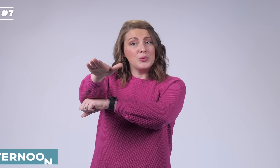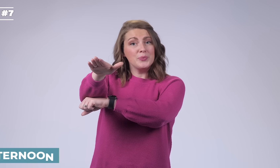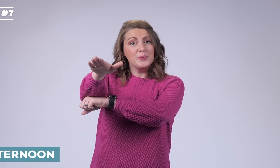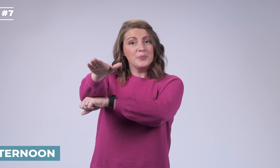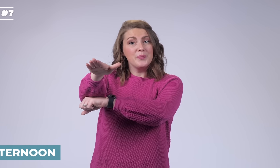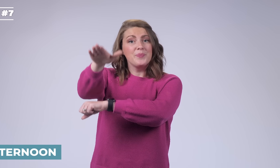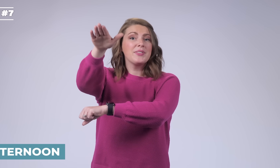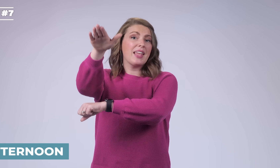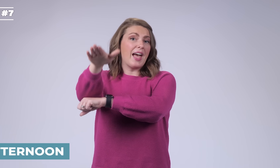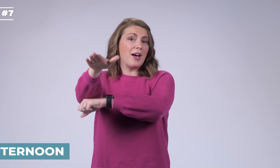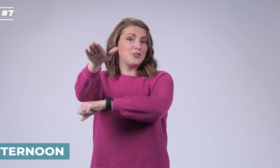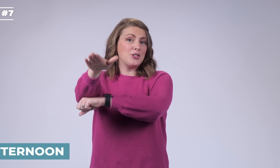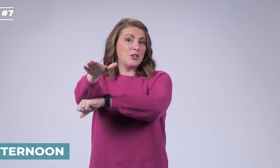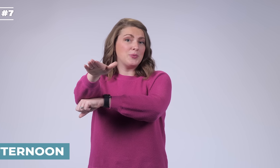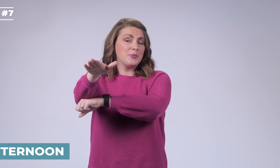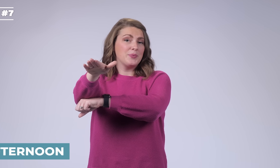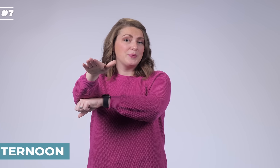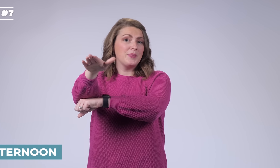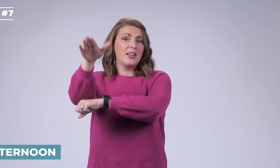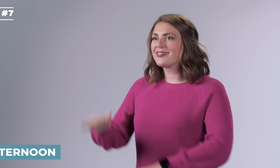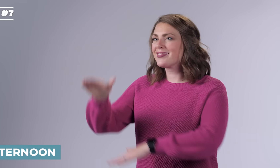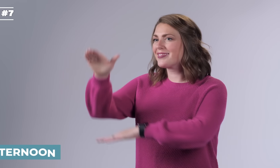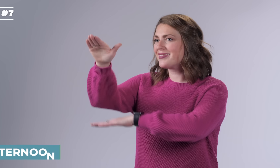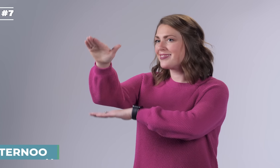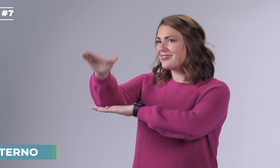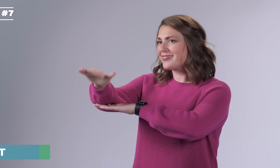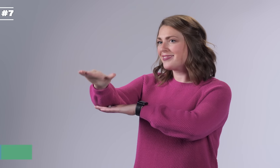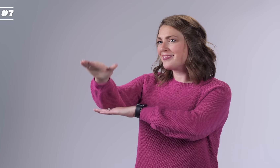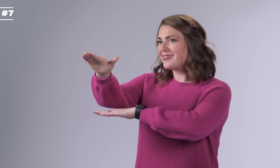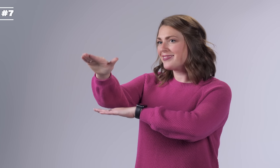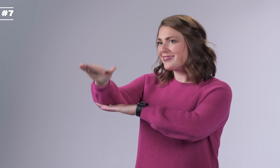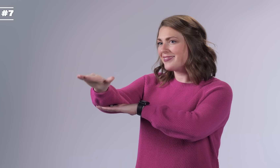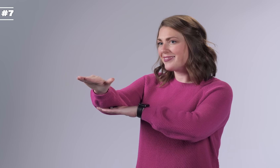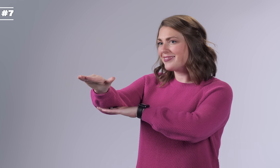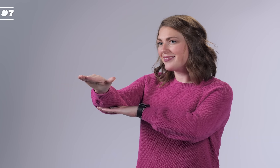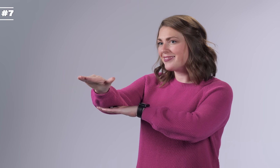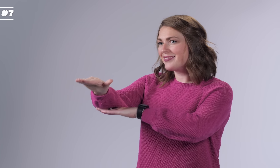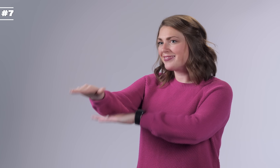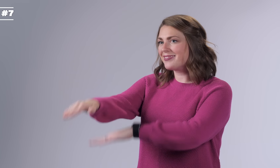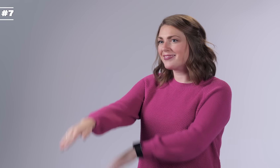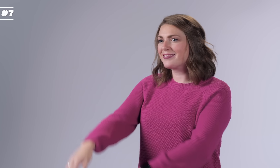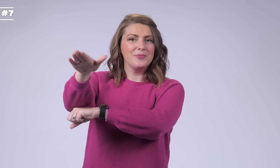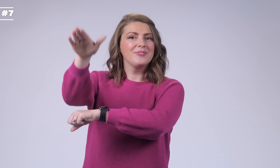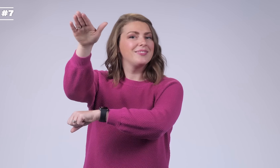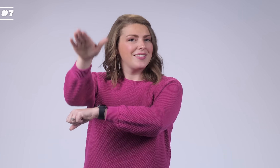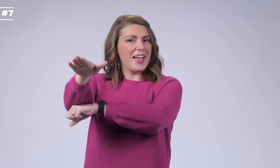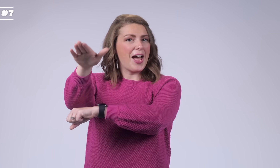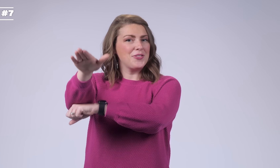Afternoon, afternoon. Think of where the sun is in the afternoon.